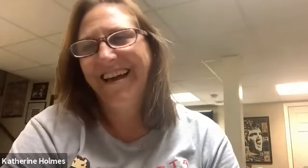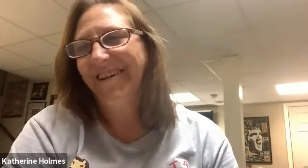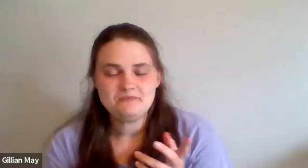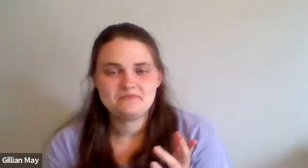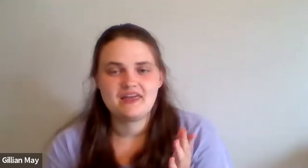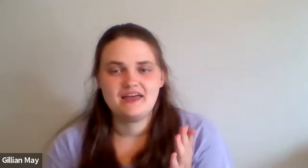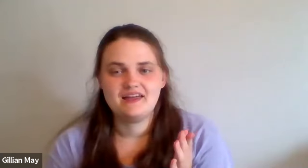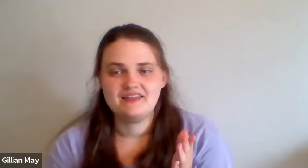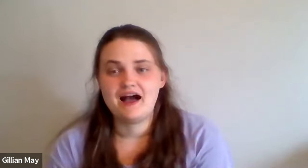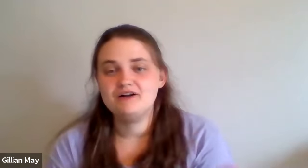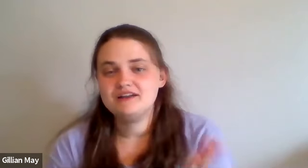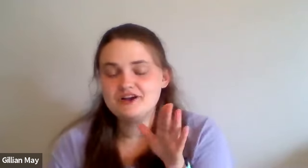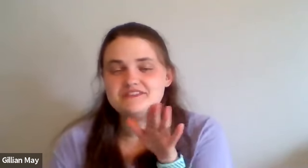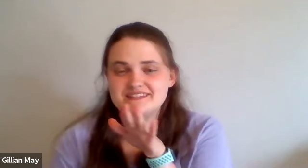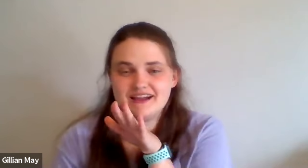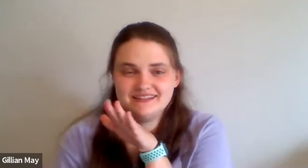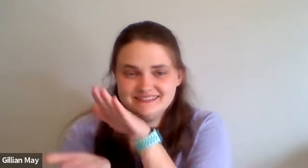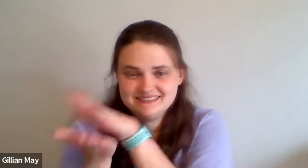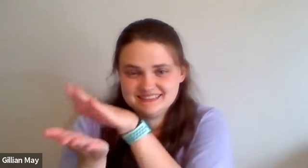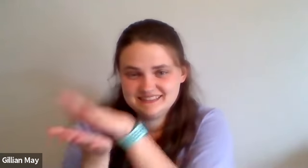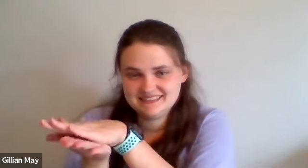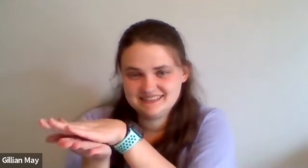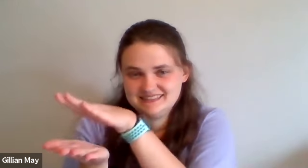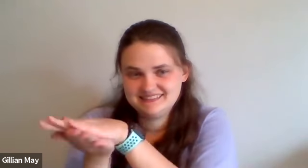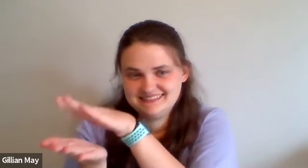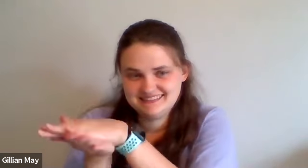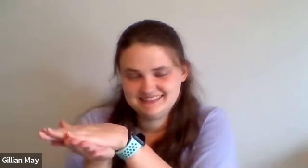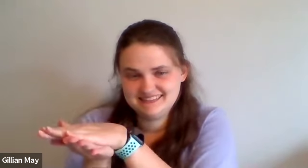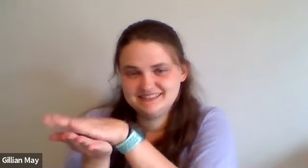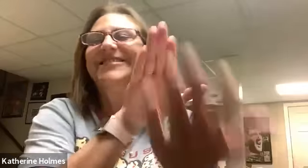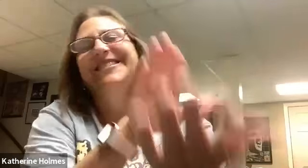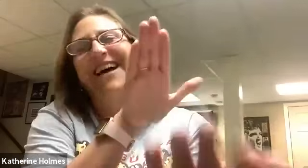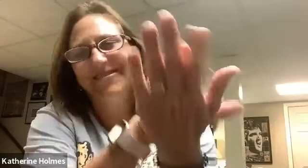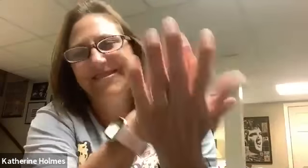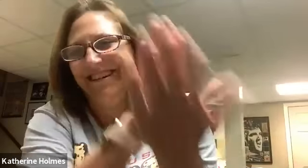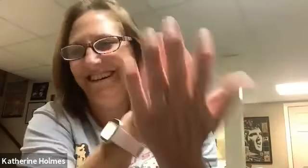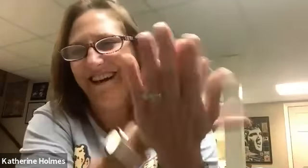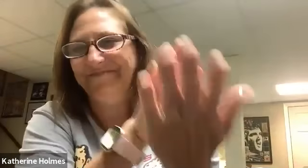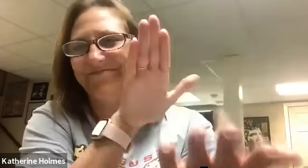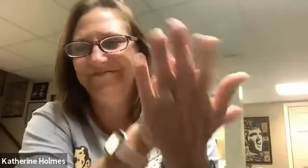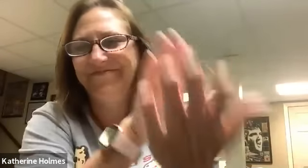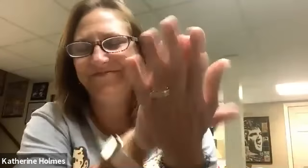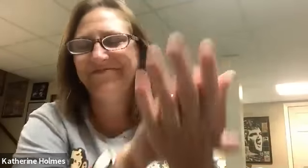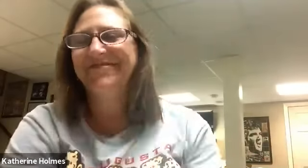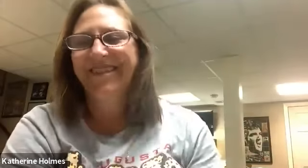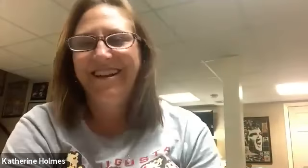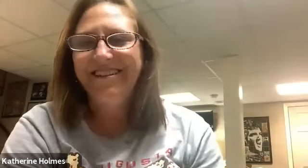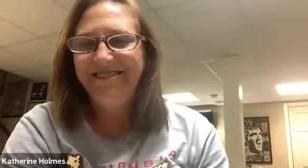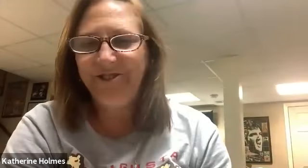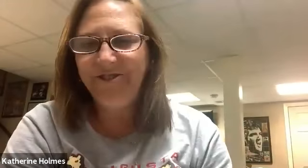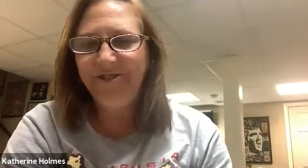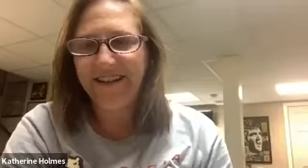So I'll give y'all this sign. Remember. That was it. Yeah. This is the sign. Did you know that,